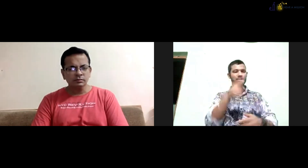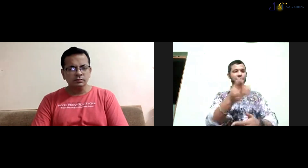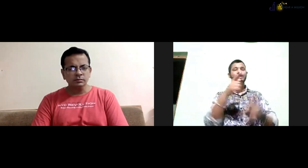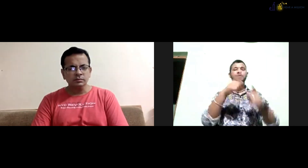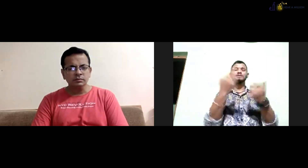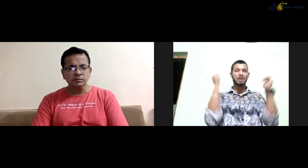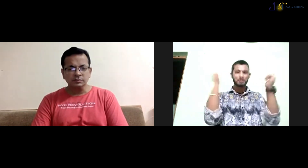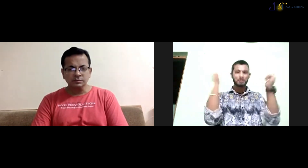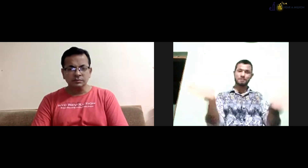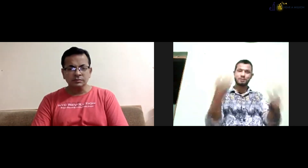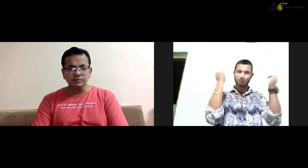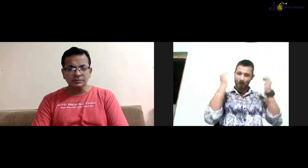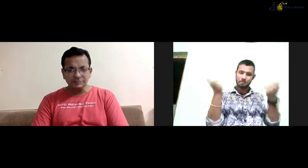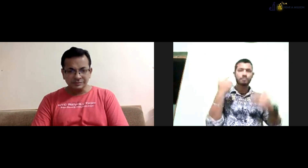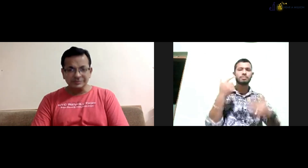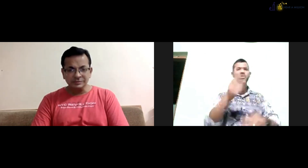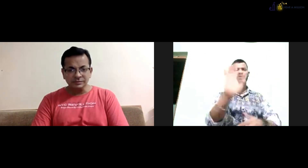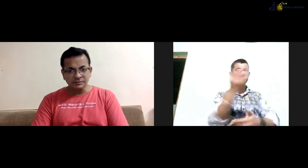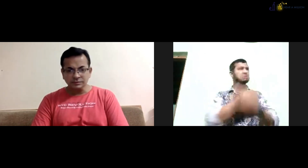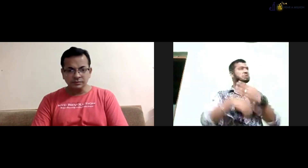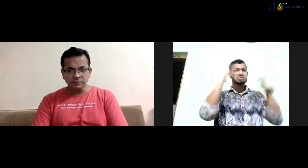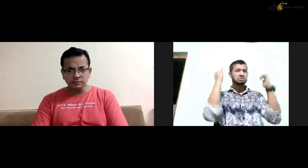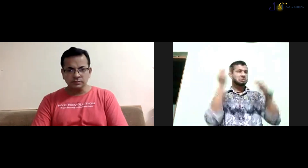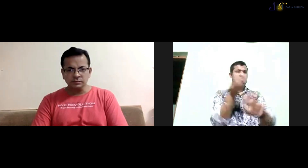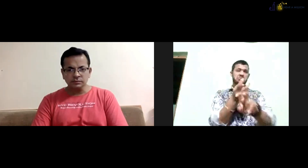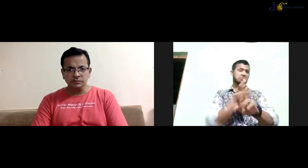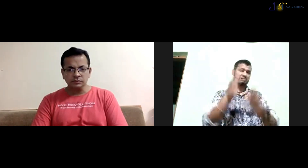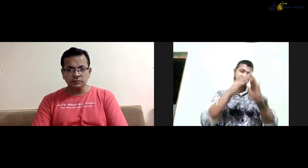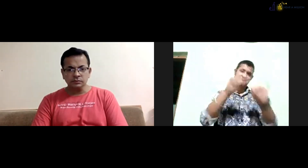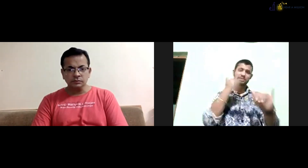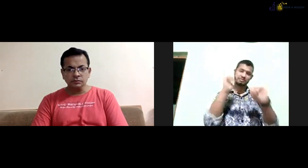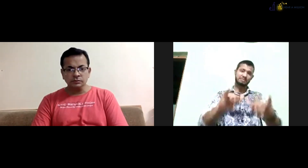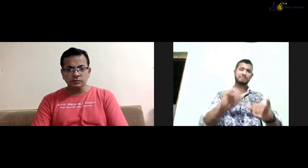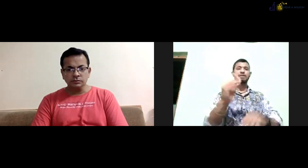bad that time. Why people are just saying. Some people would say go do